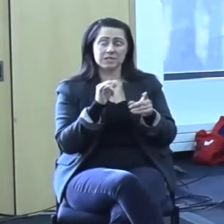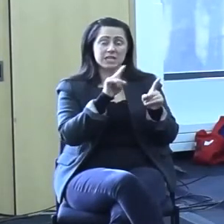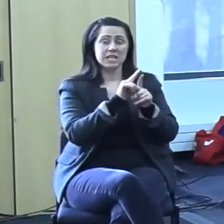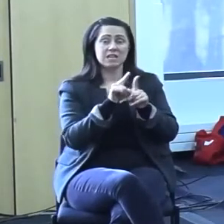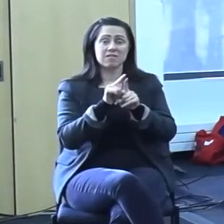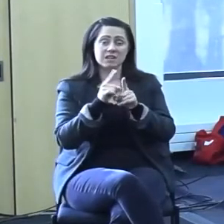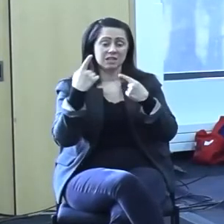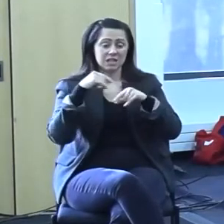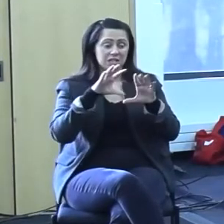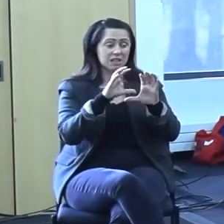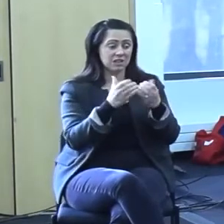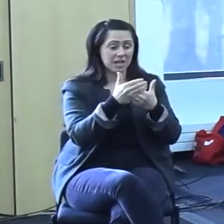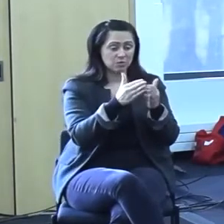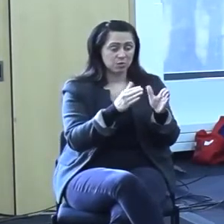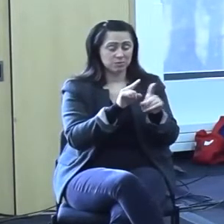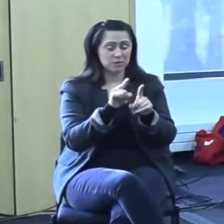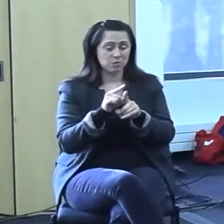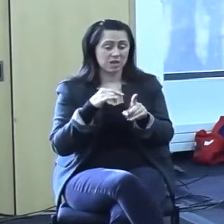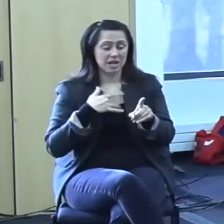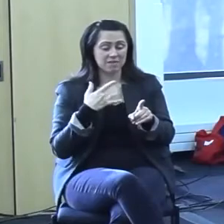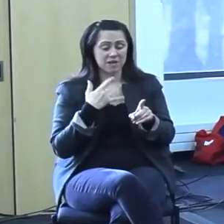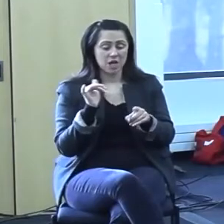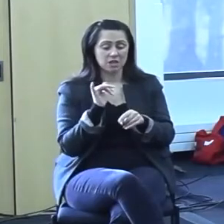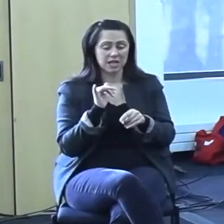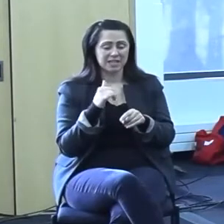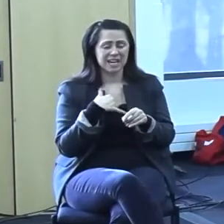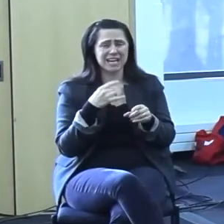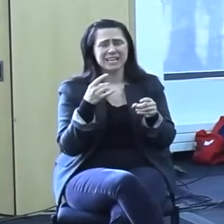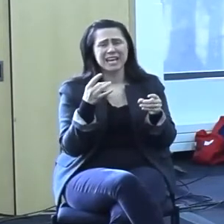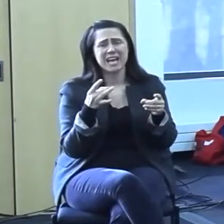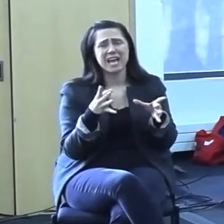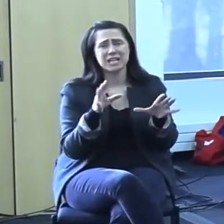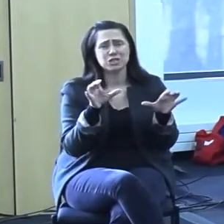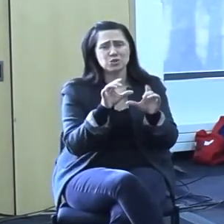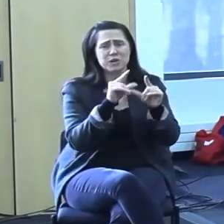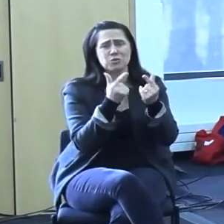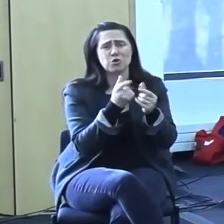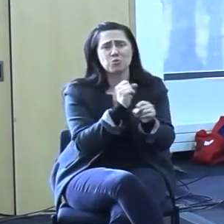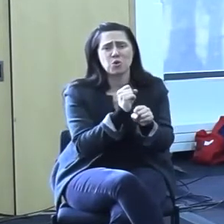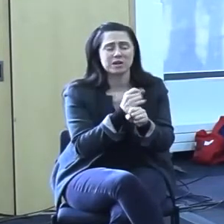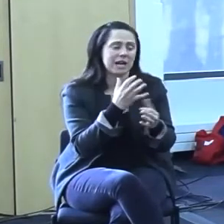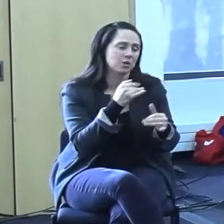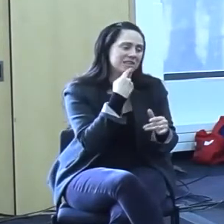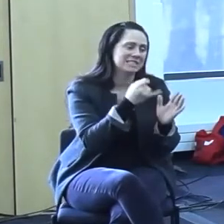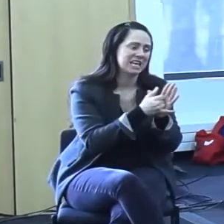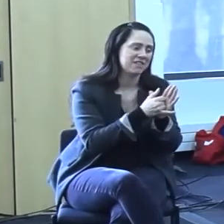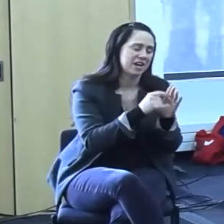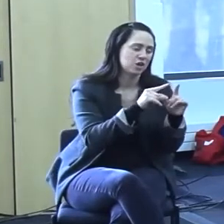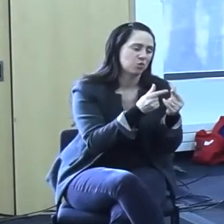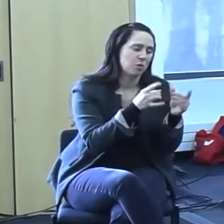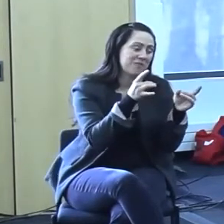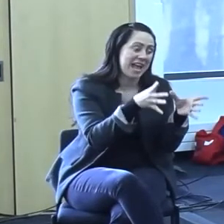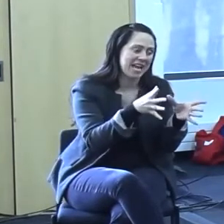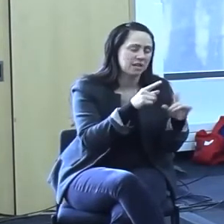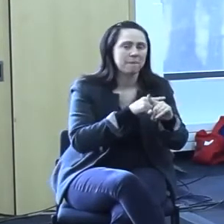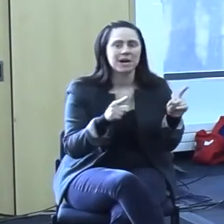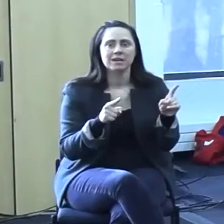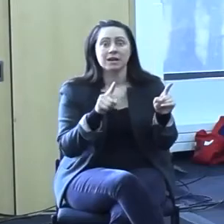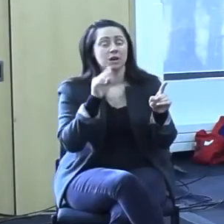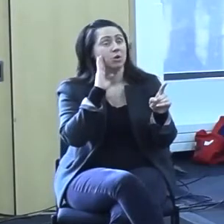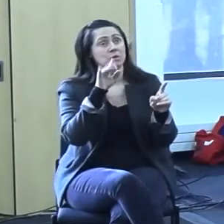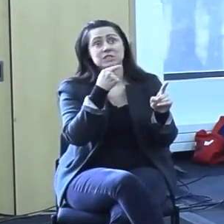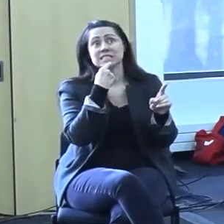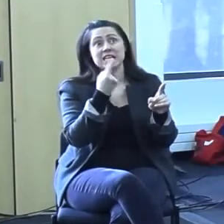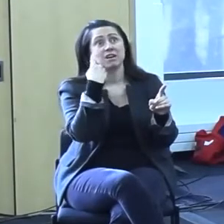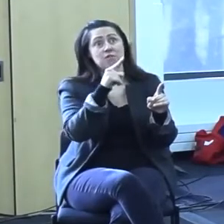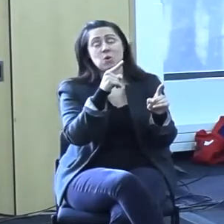in classrooms as well, like I felt like I hated like doing group work. I don't want to say that word like the hated, but I'm just gonna say